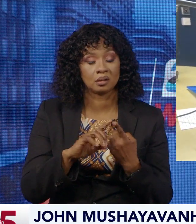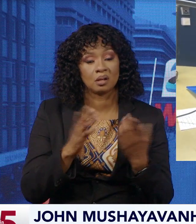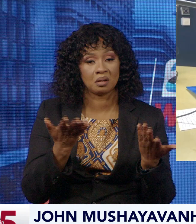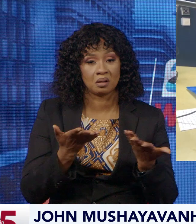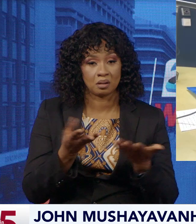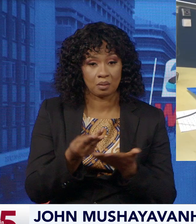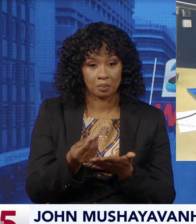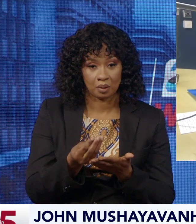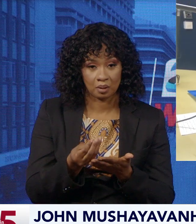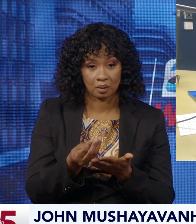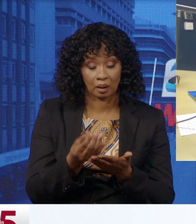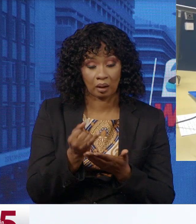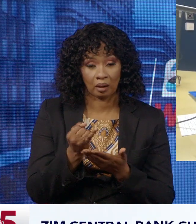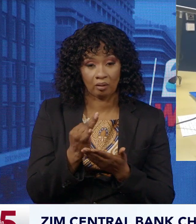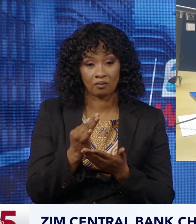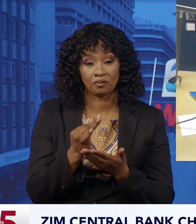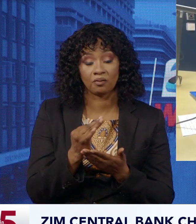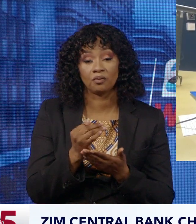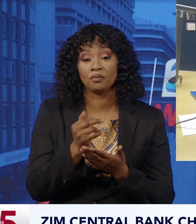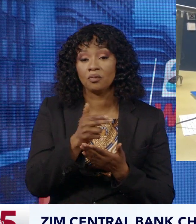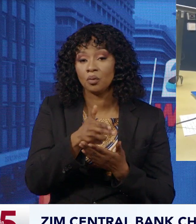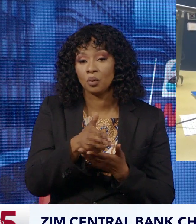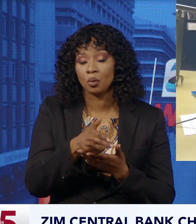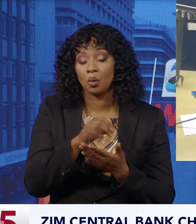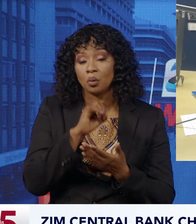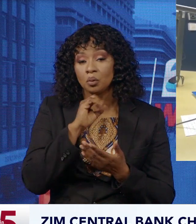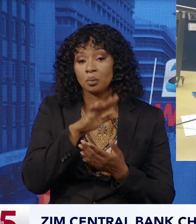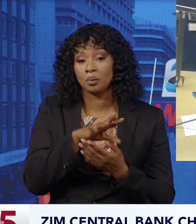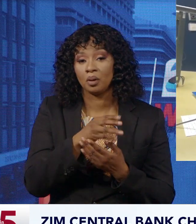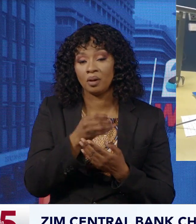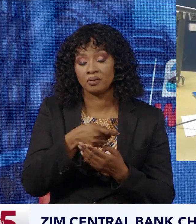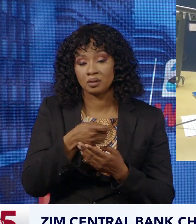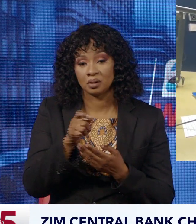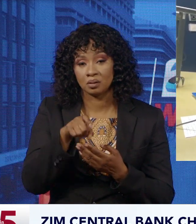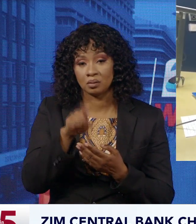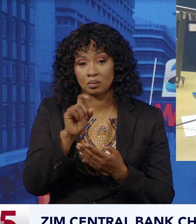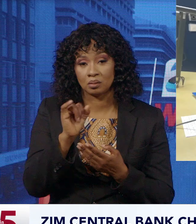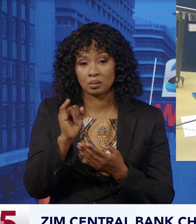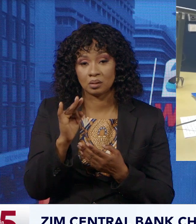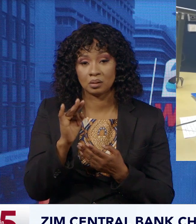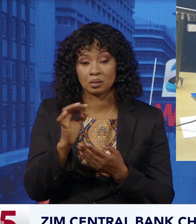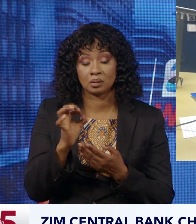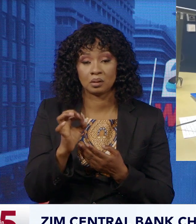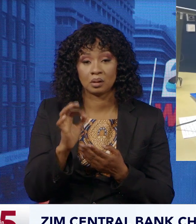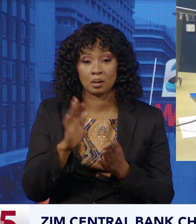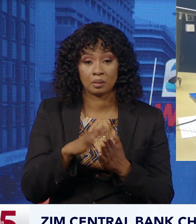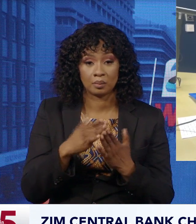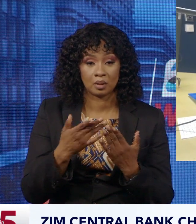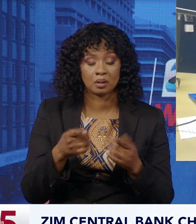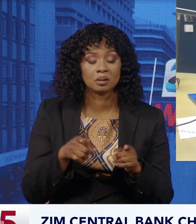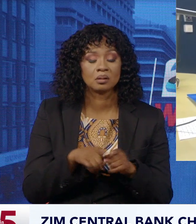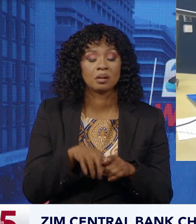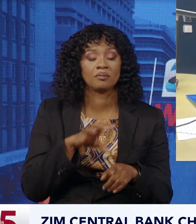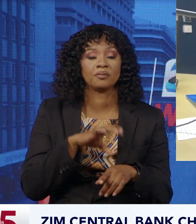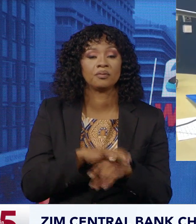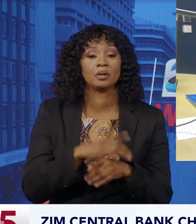If the fuel dealer is not selling a fuel in ZiG, they will find themselves in a situation